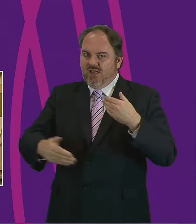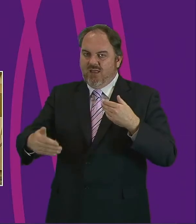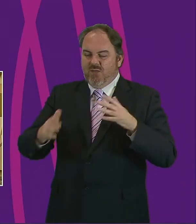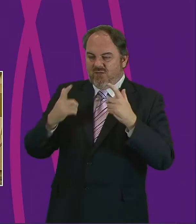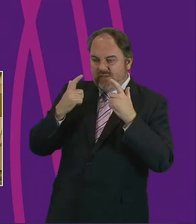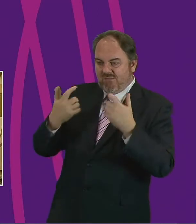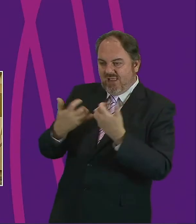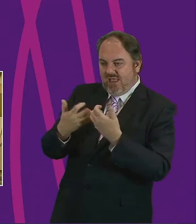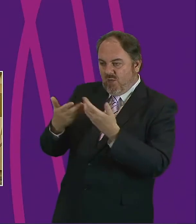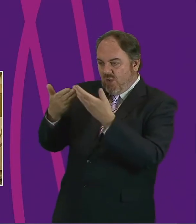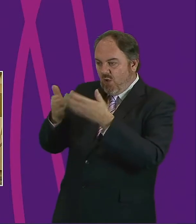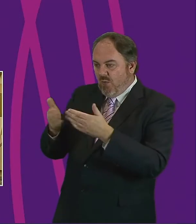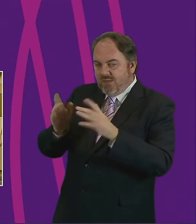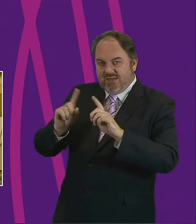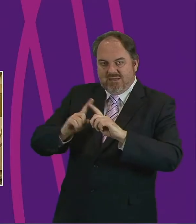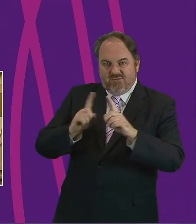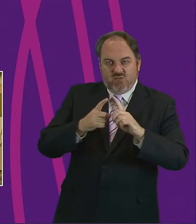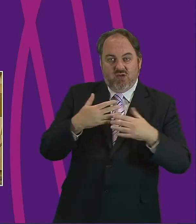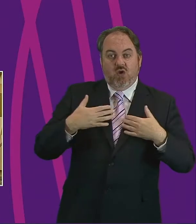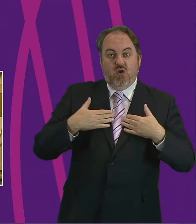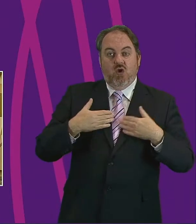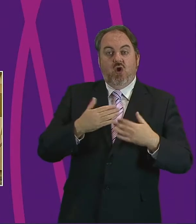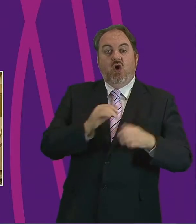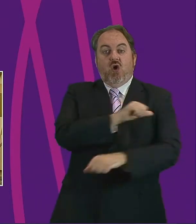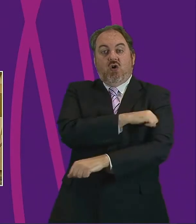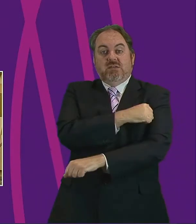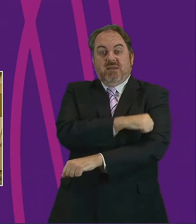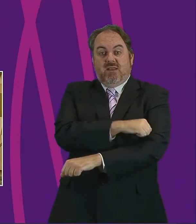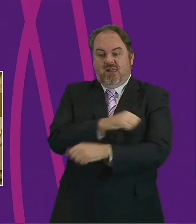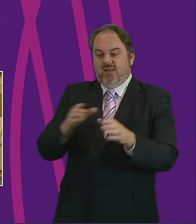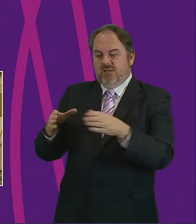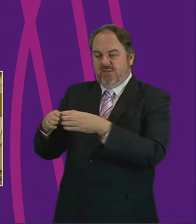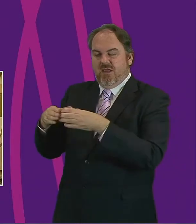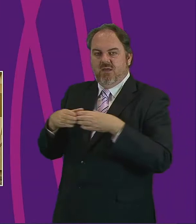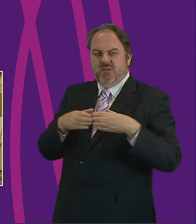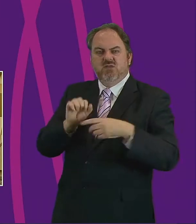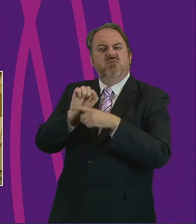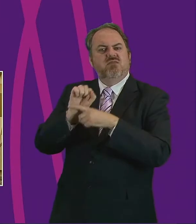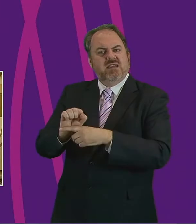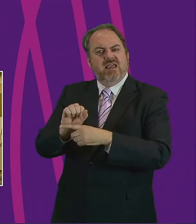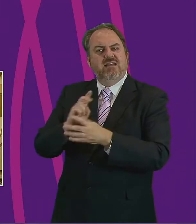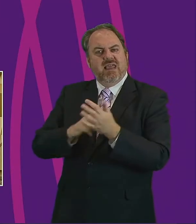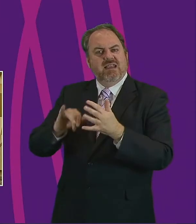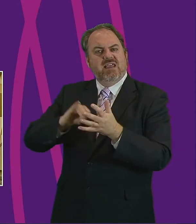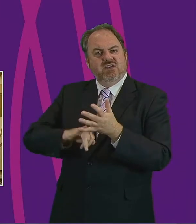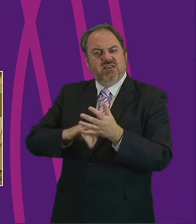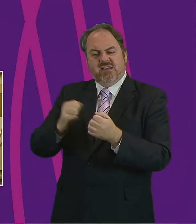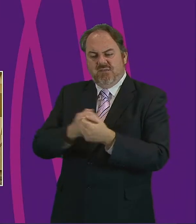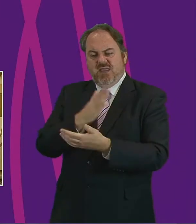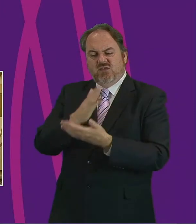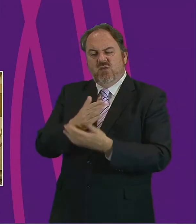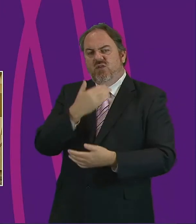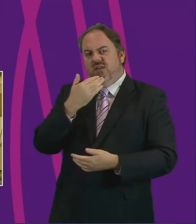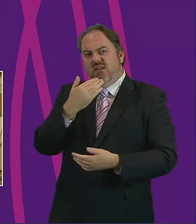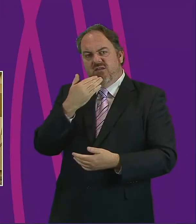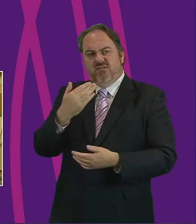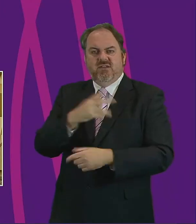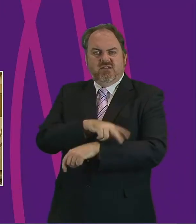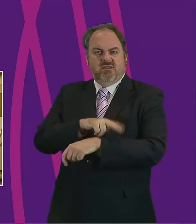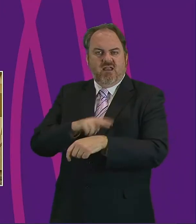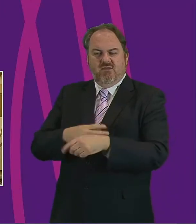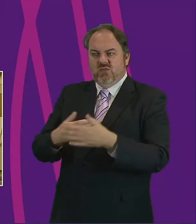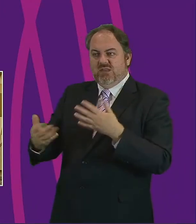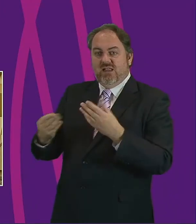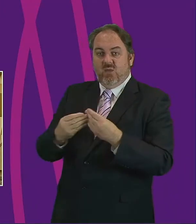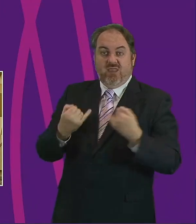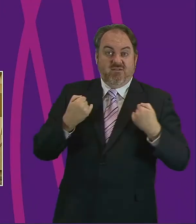services against the need to keep the virus under control, to continue to protect the NHS and to ensure that there is capacity to deal with any cases of the virus